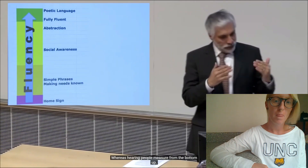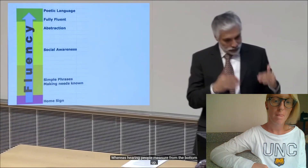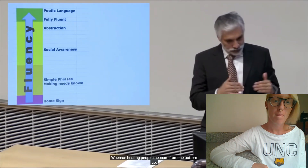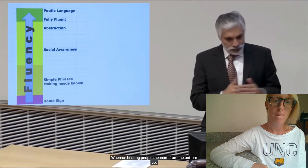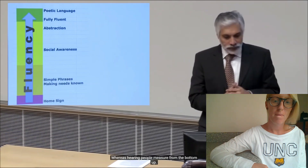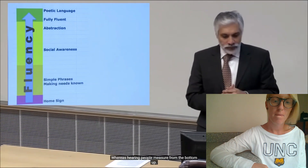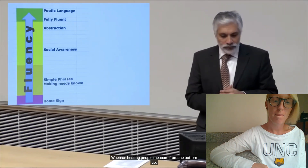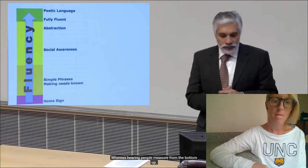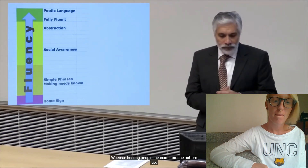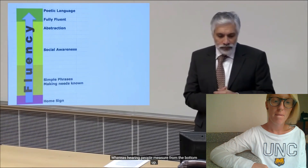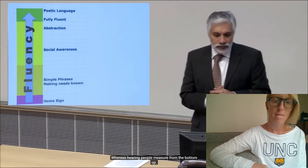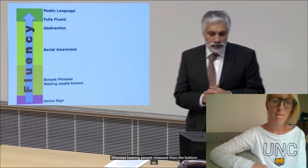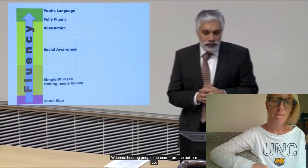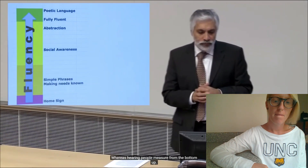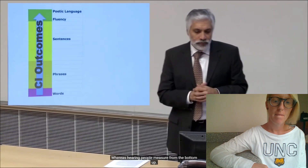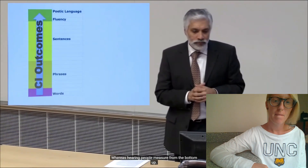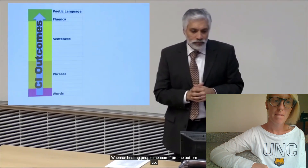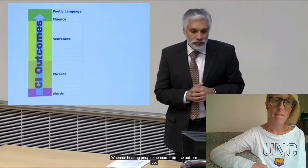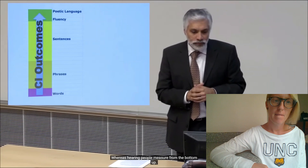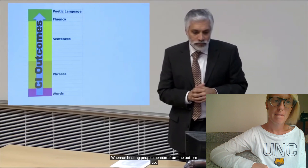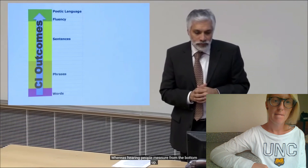down.